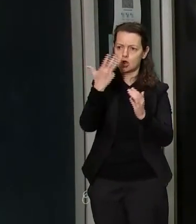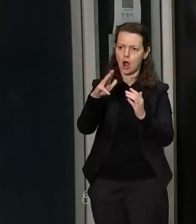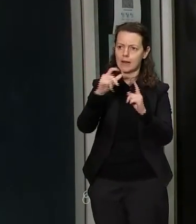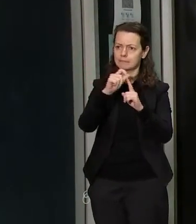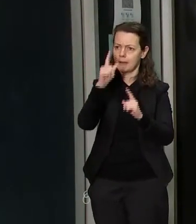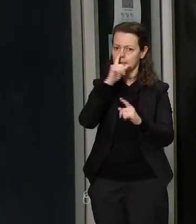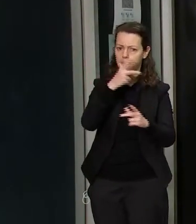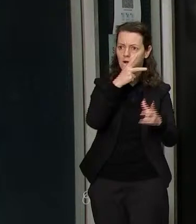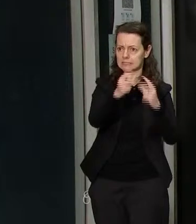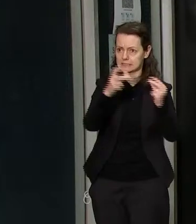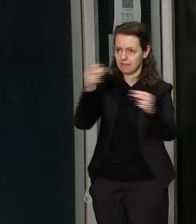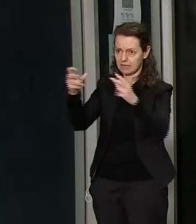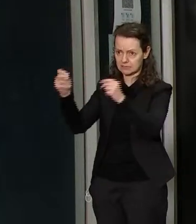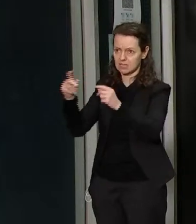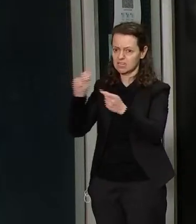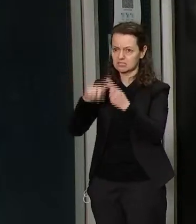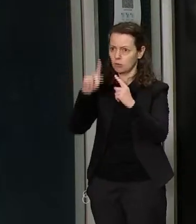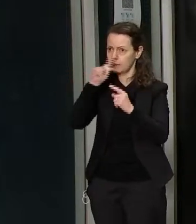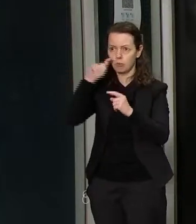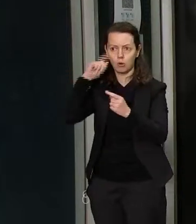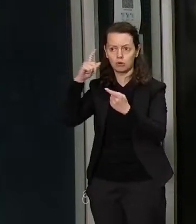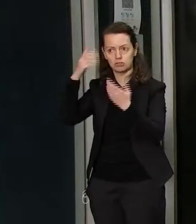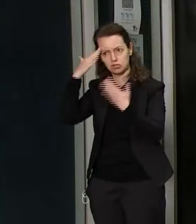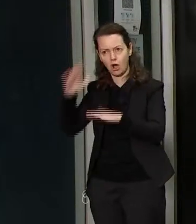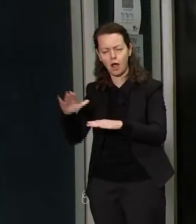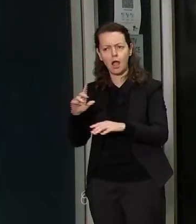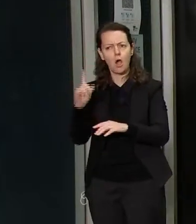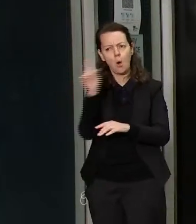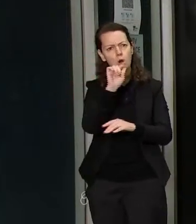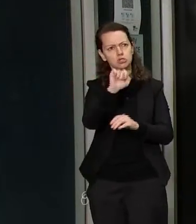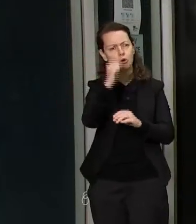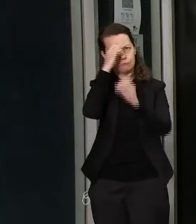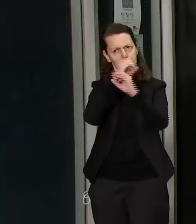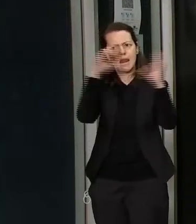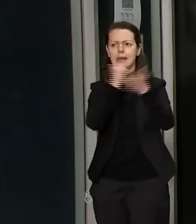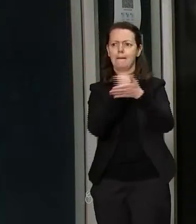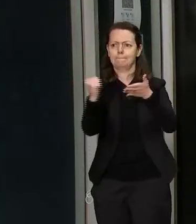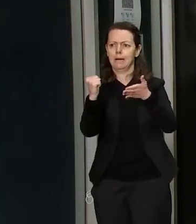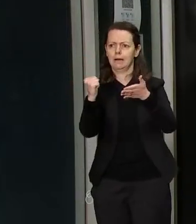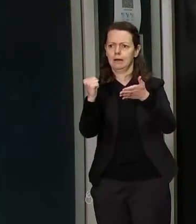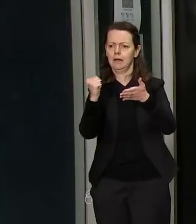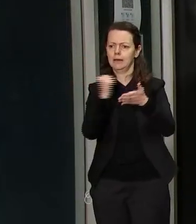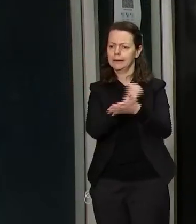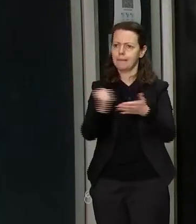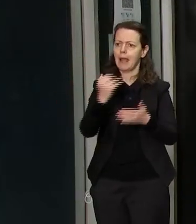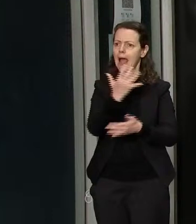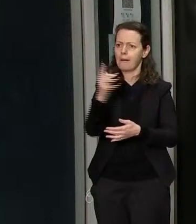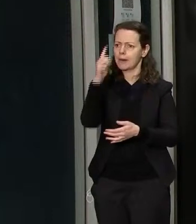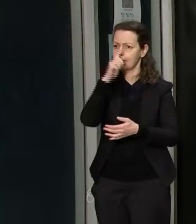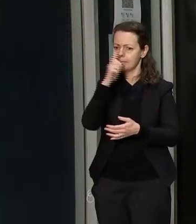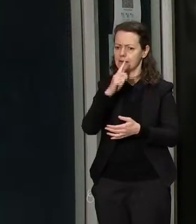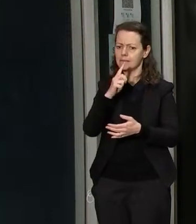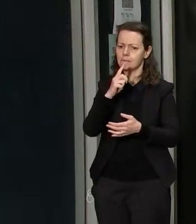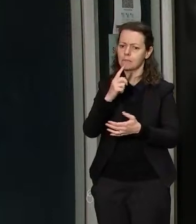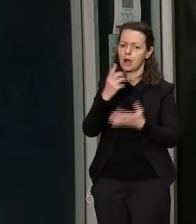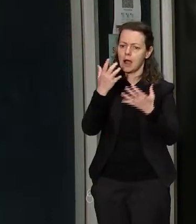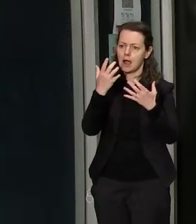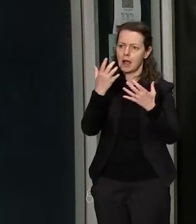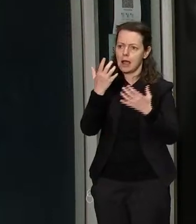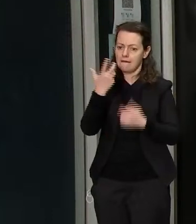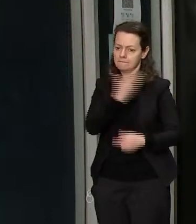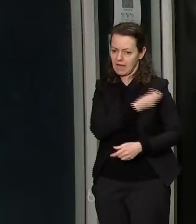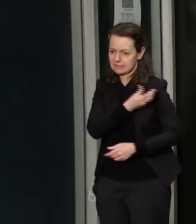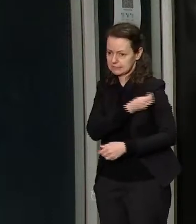modelling from the Burnett. Do you have a number in mind? Like when does vaccination rates actually